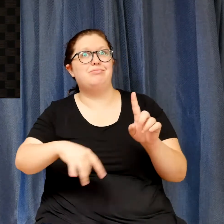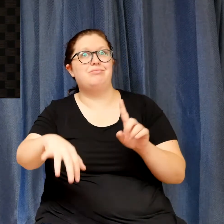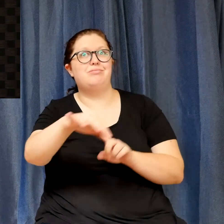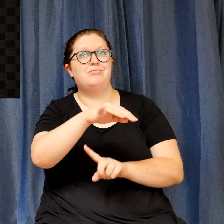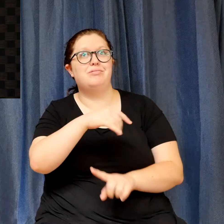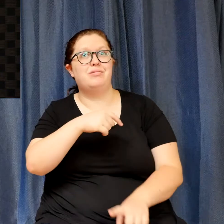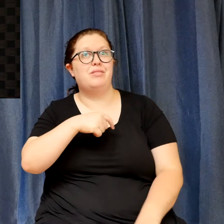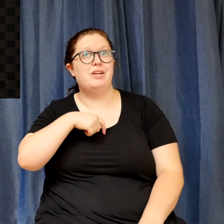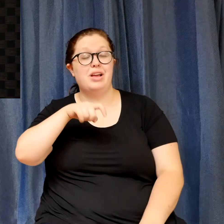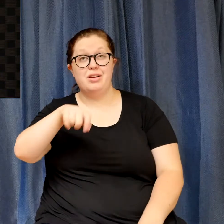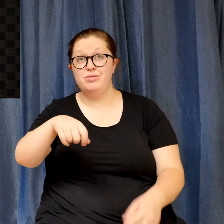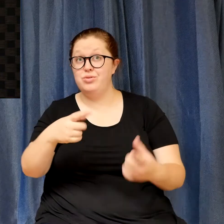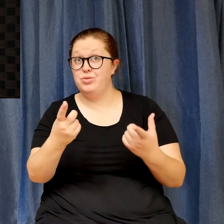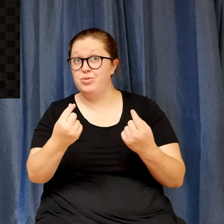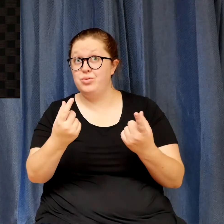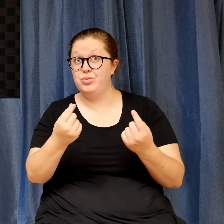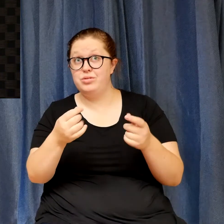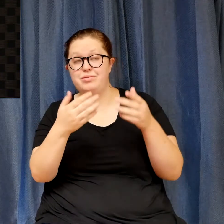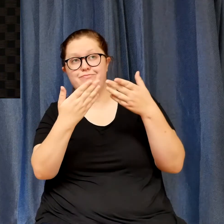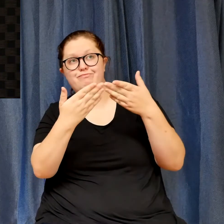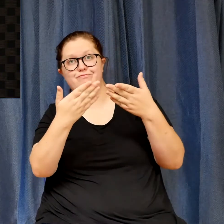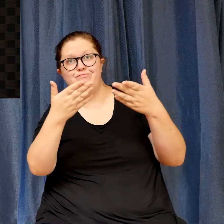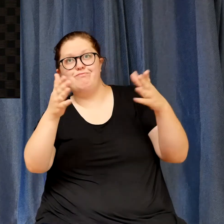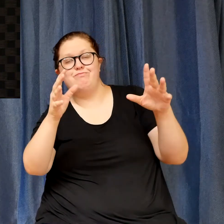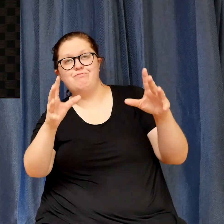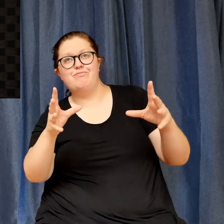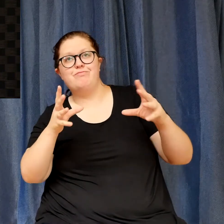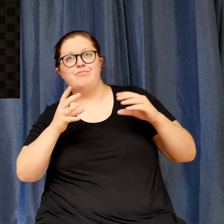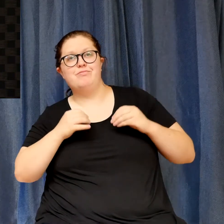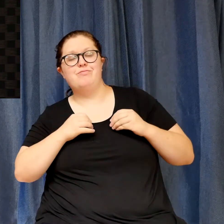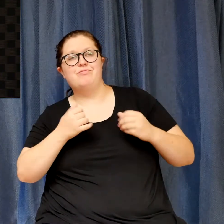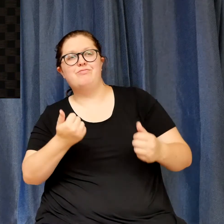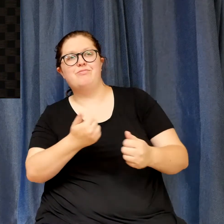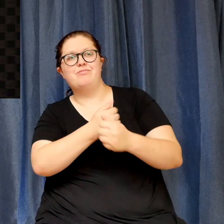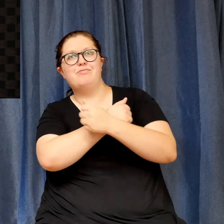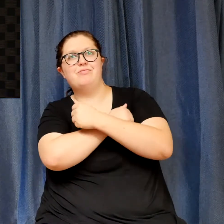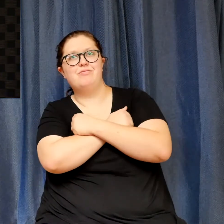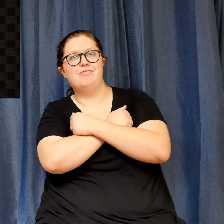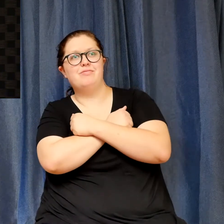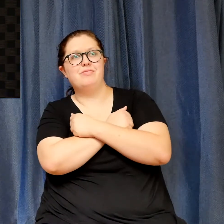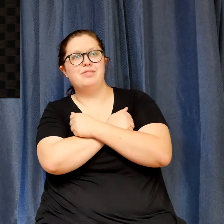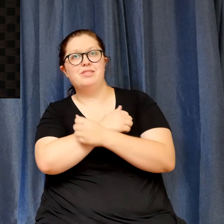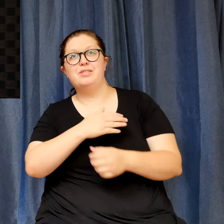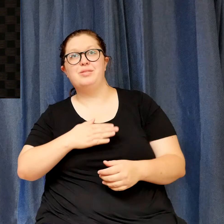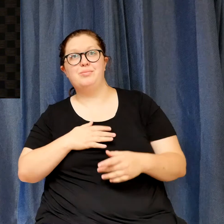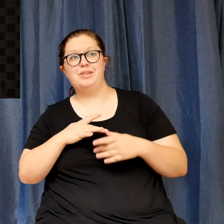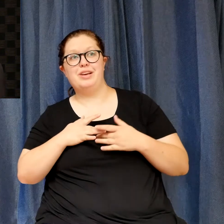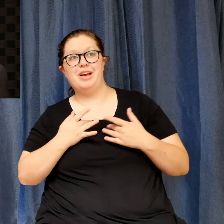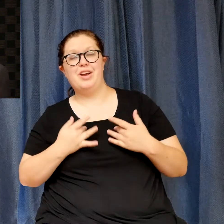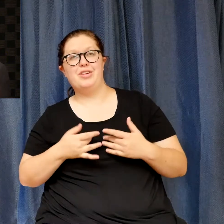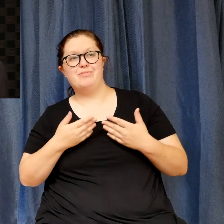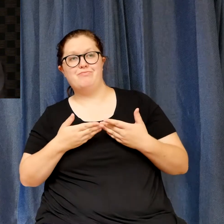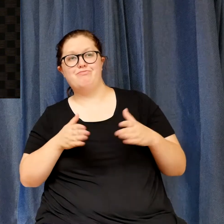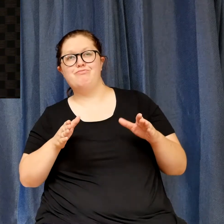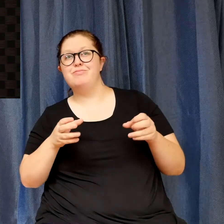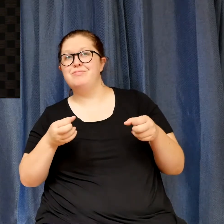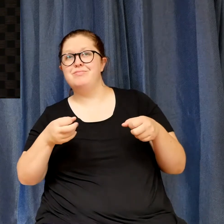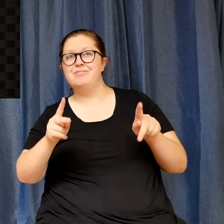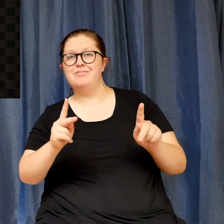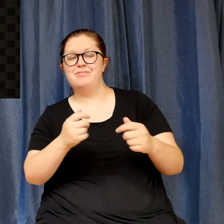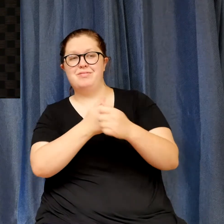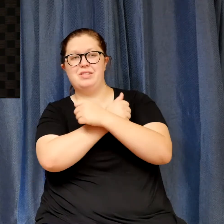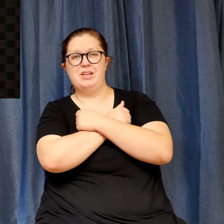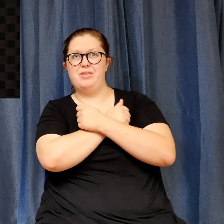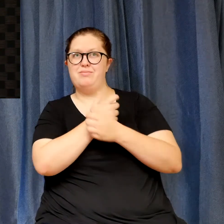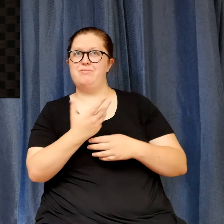around me. All I had to do was open to it. All I had to do was open my heart and let